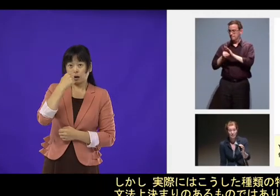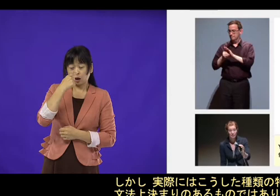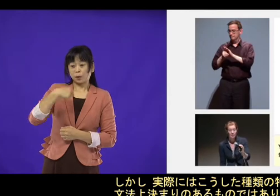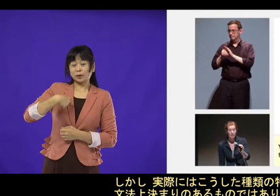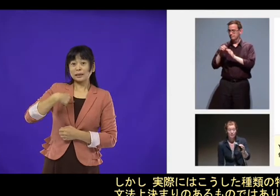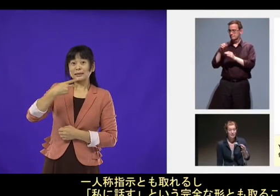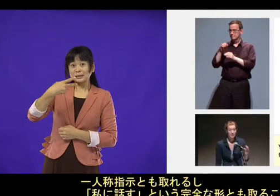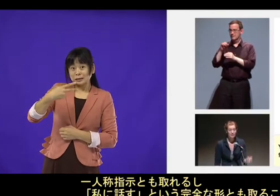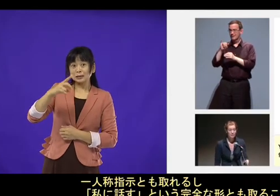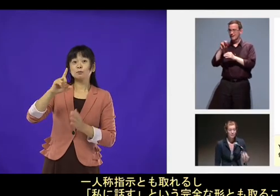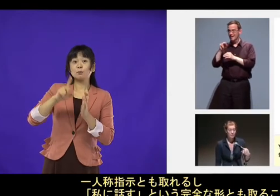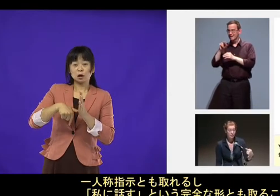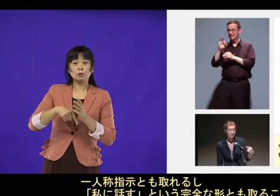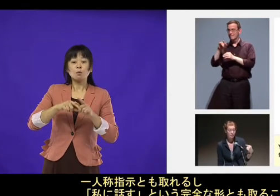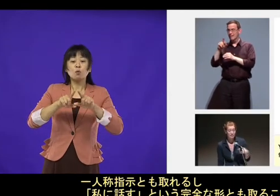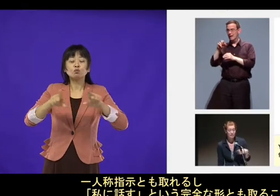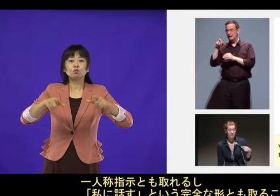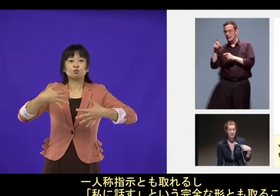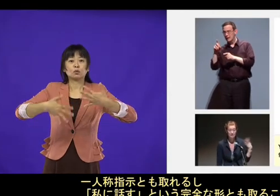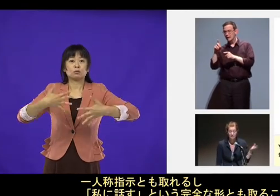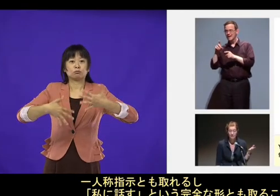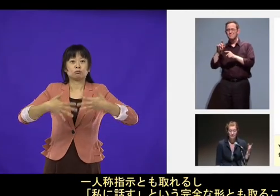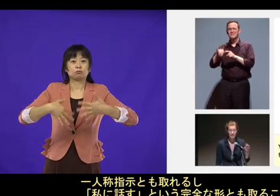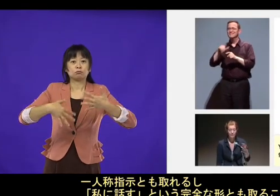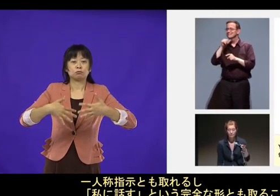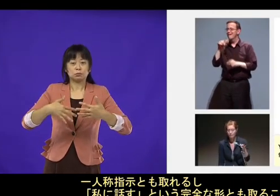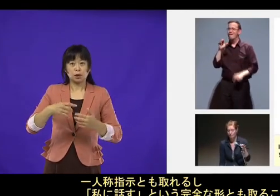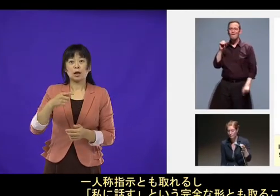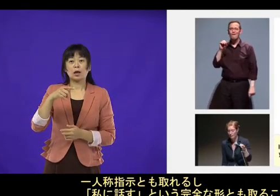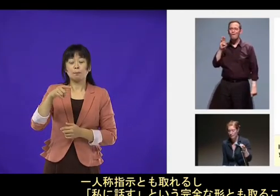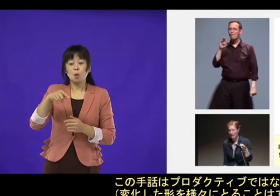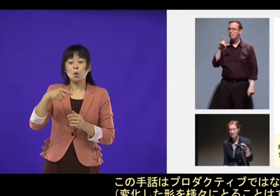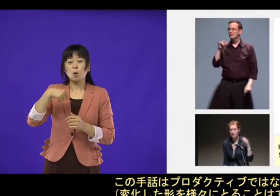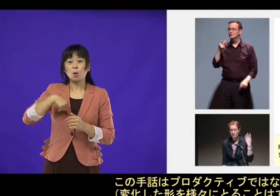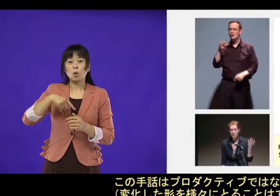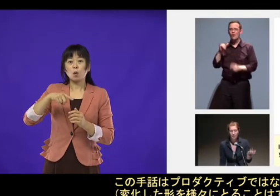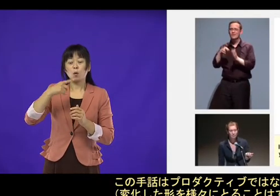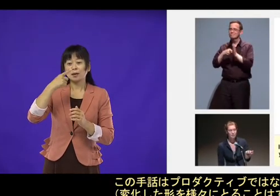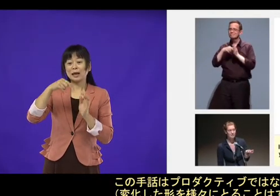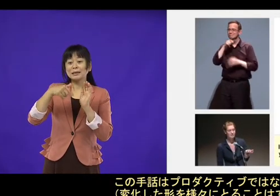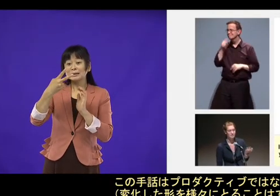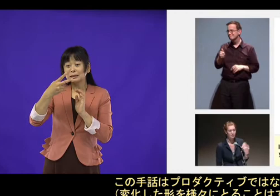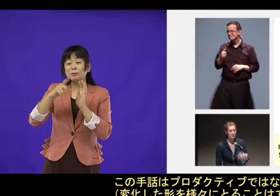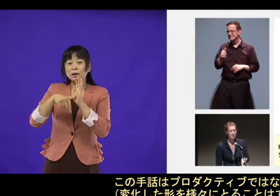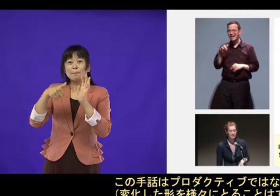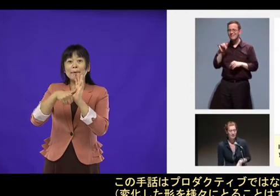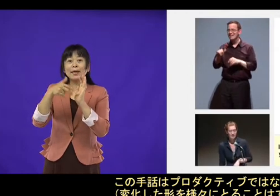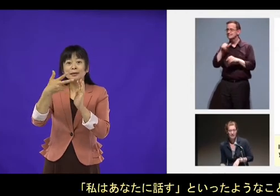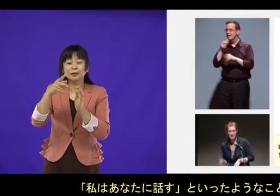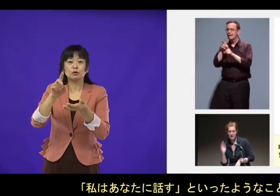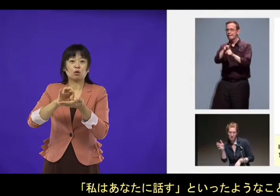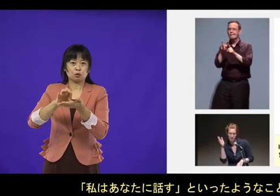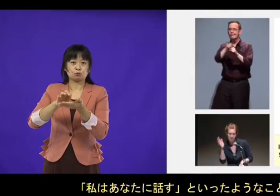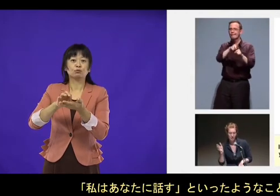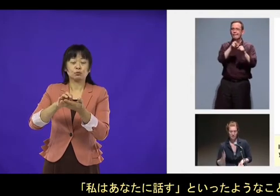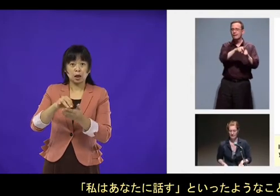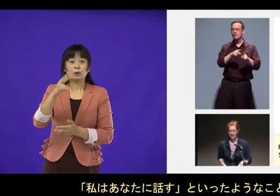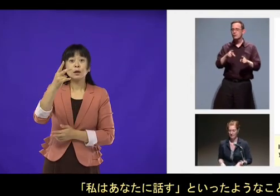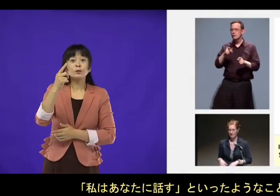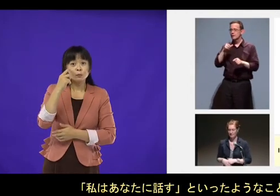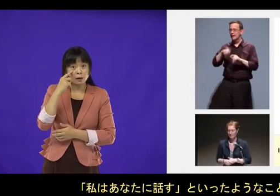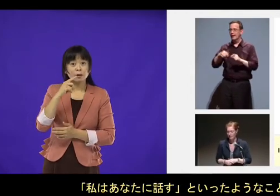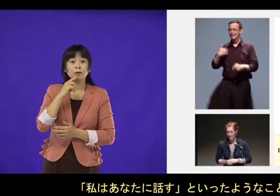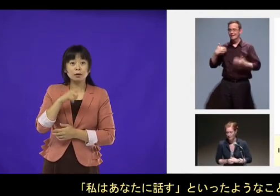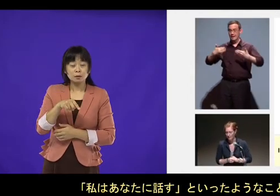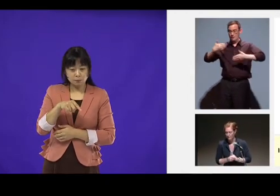for the grammar. So you can get first-person reference and then still get the full form. And it's also non-productive, so you can't say I tell you or